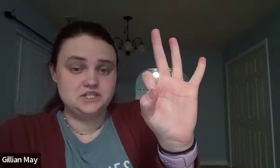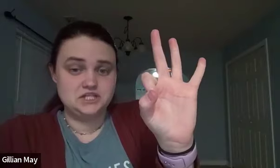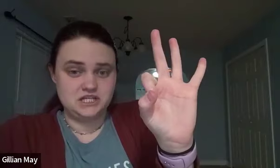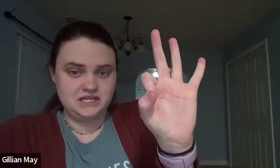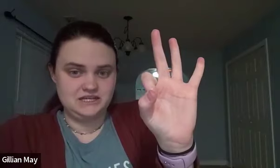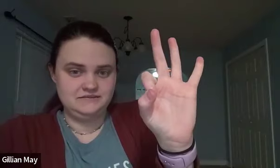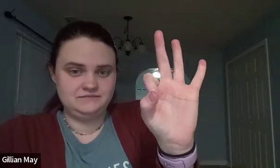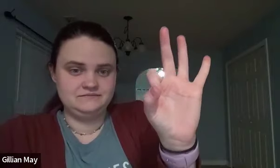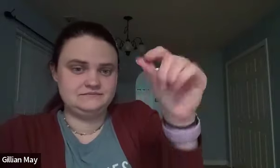G,